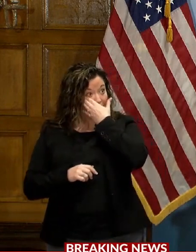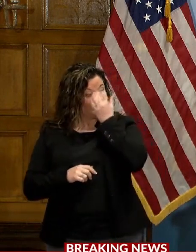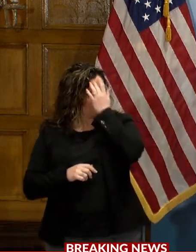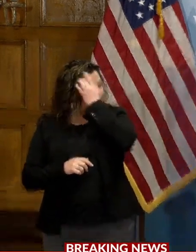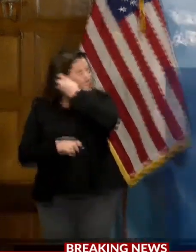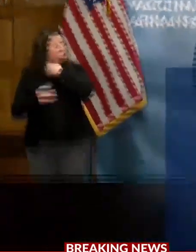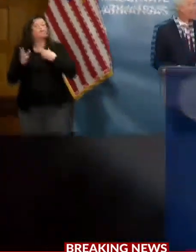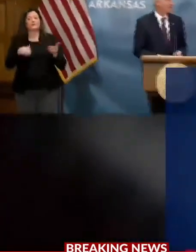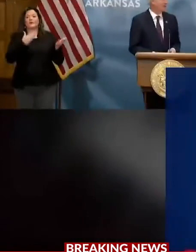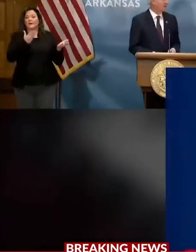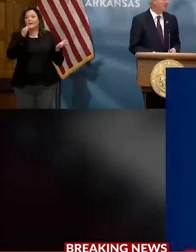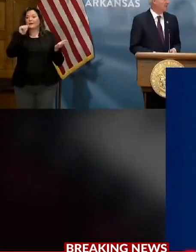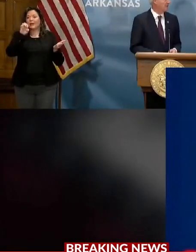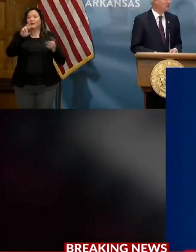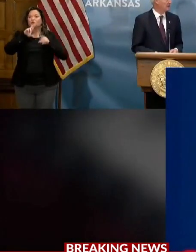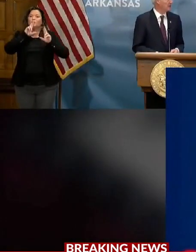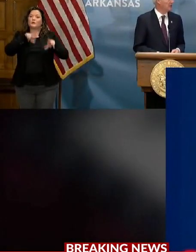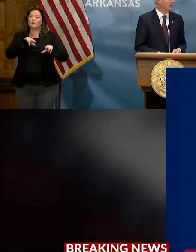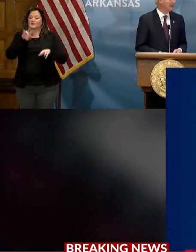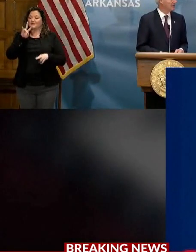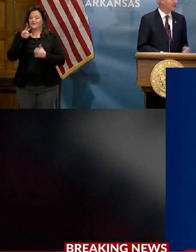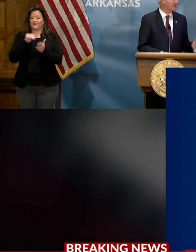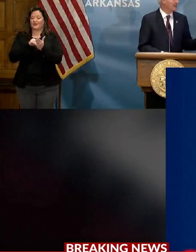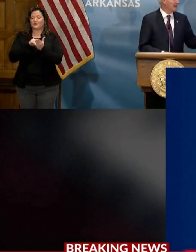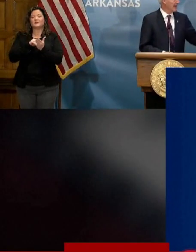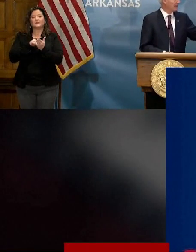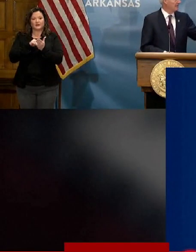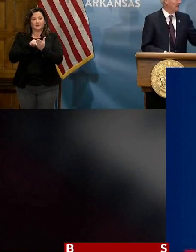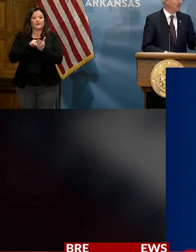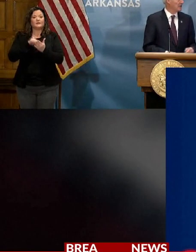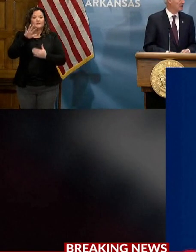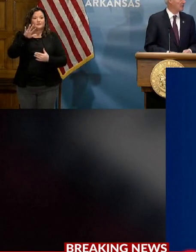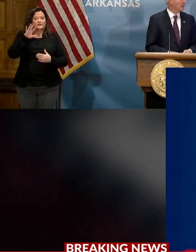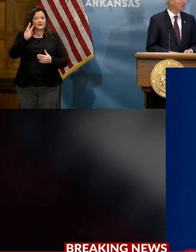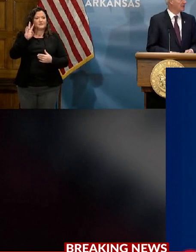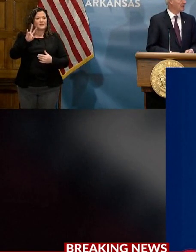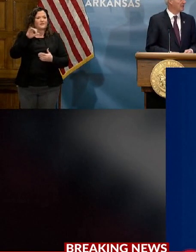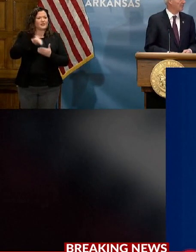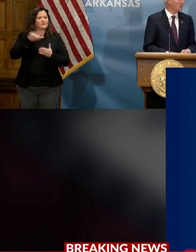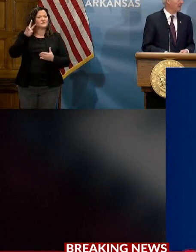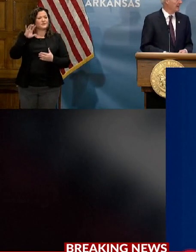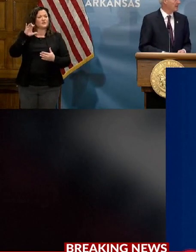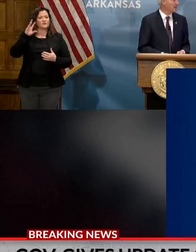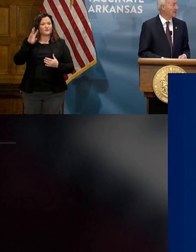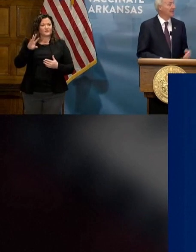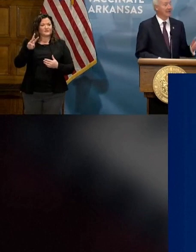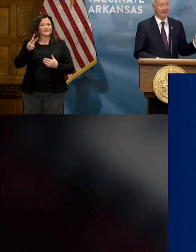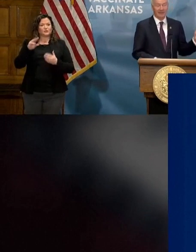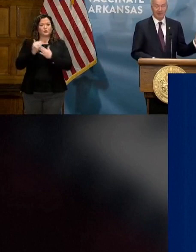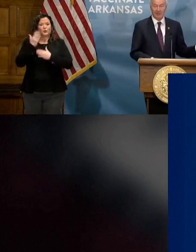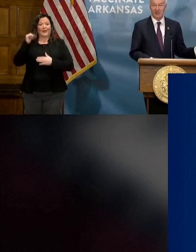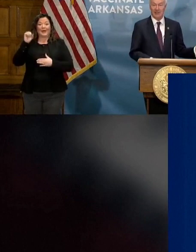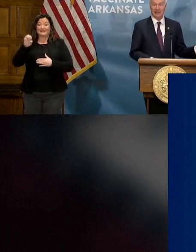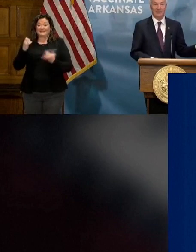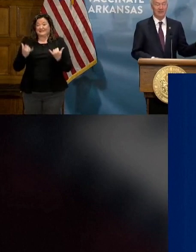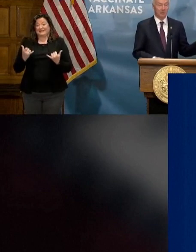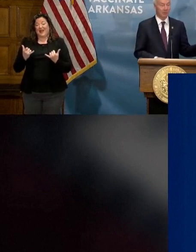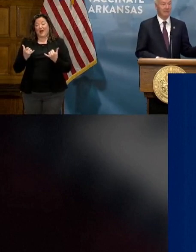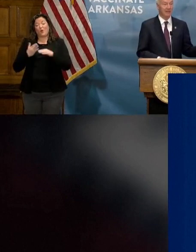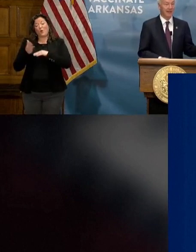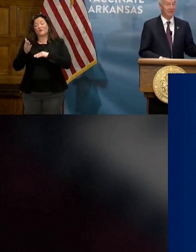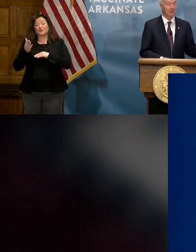I said, 7,756 new cases. Active cases are over 64,000. Very